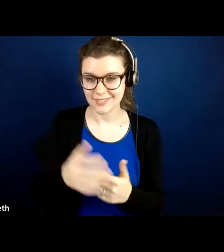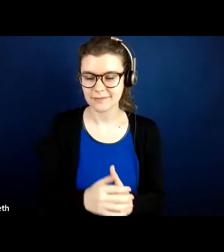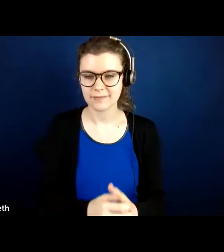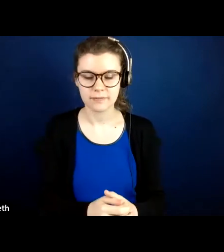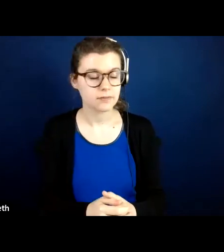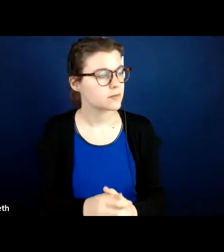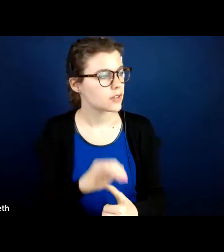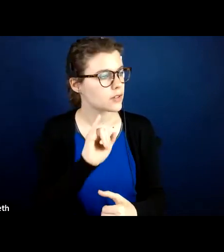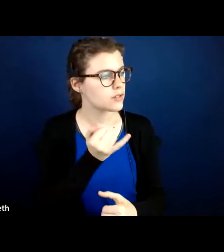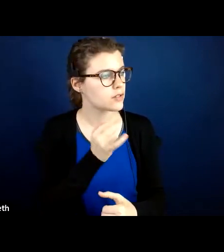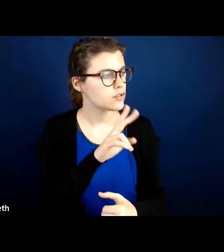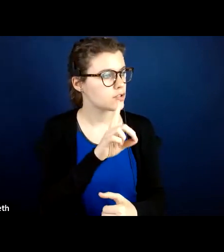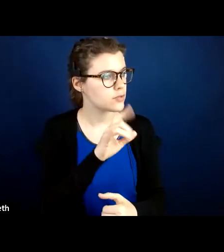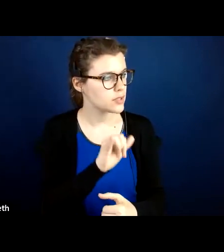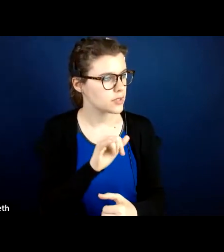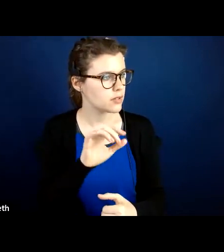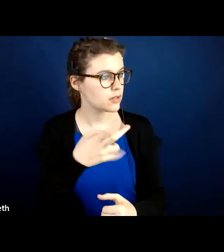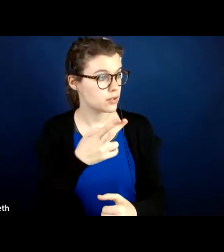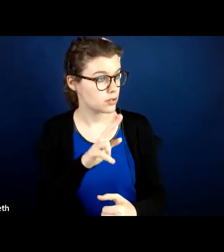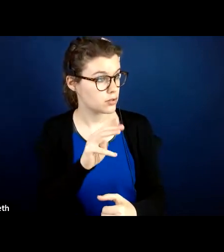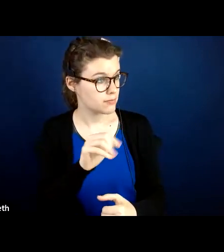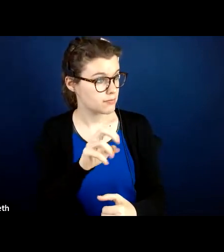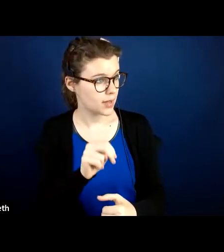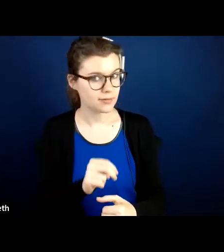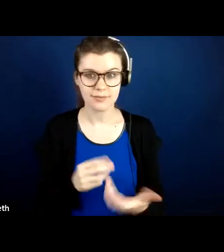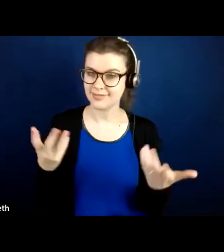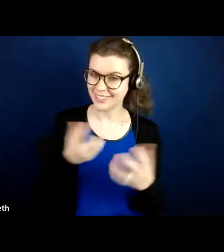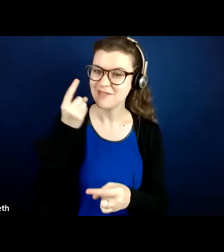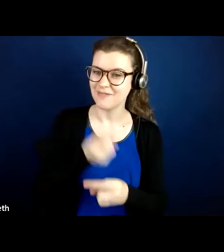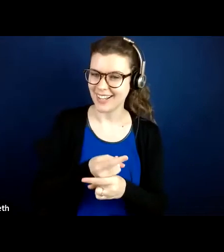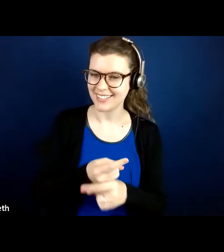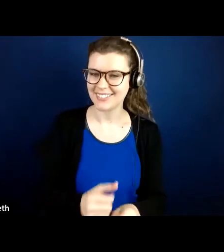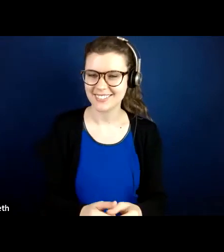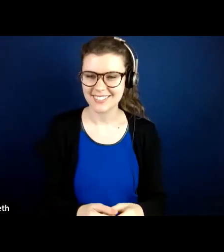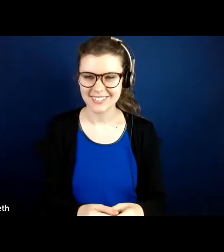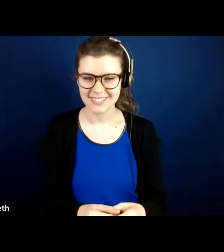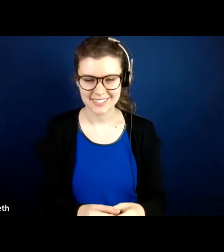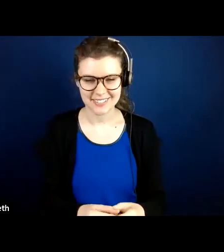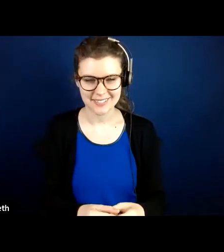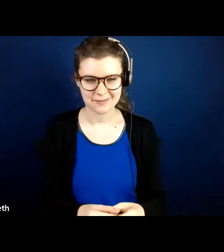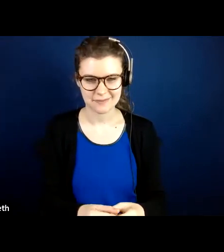Who is Judy Human? that is correct.